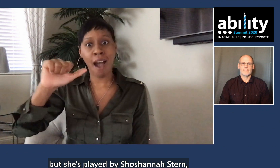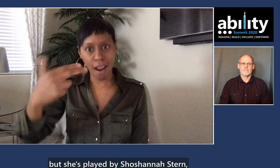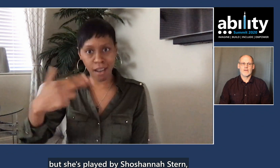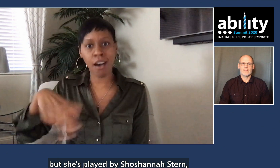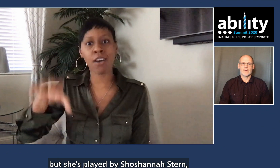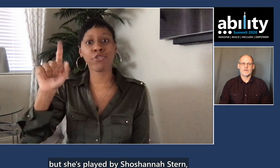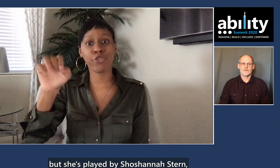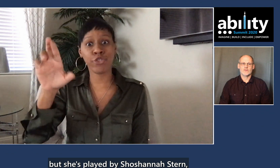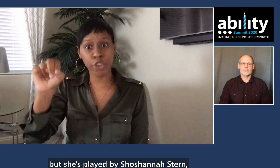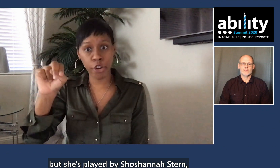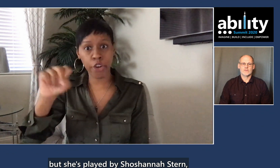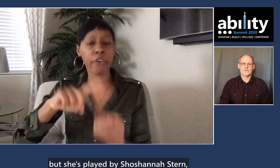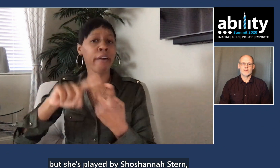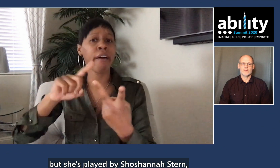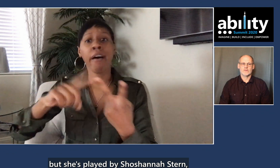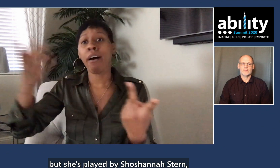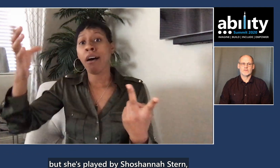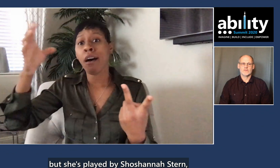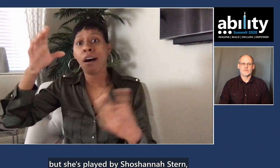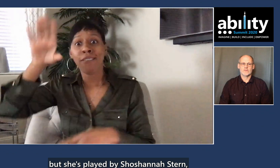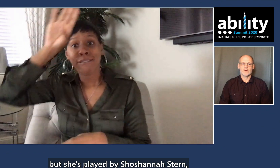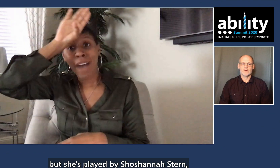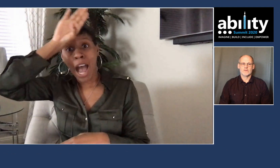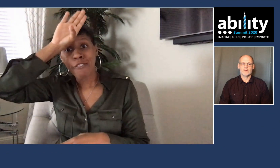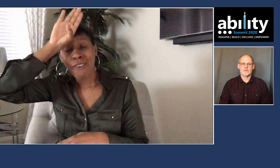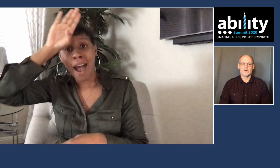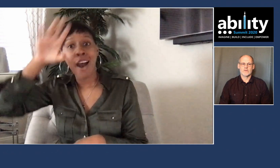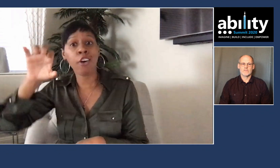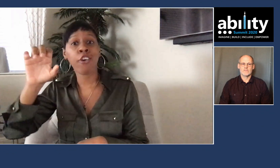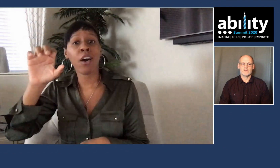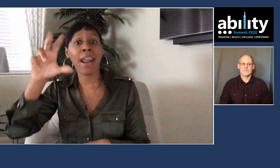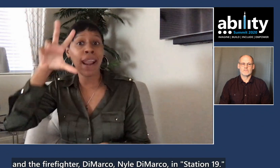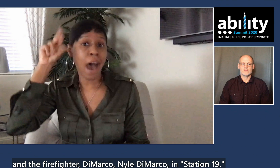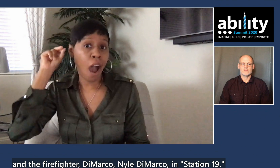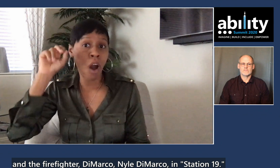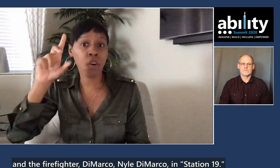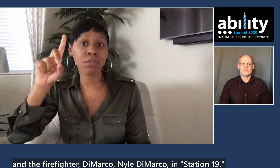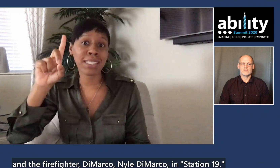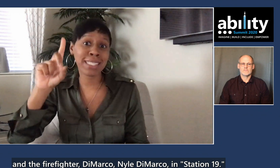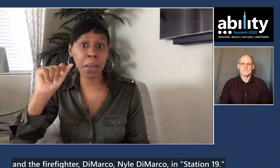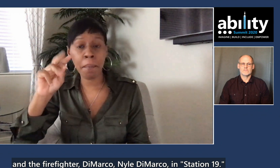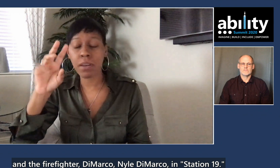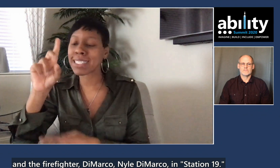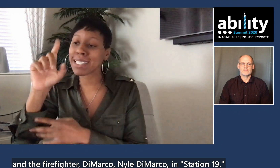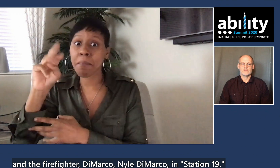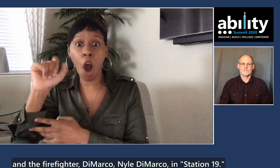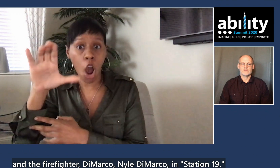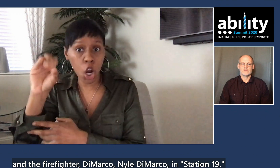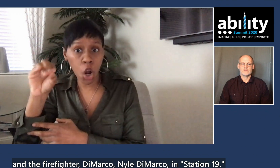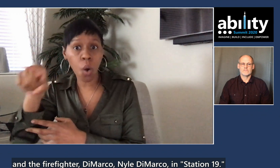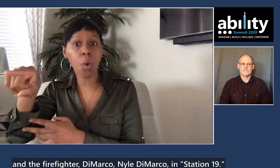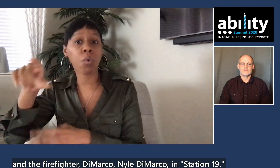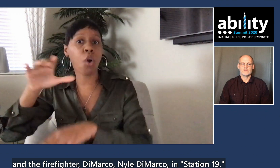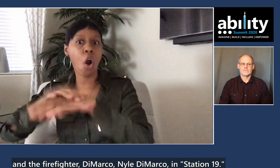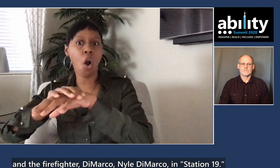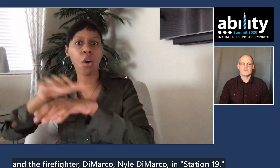But she's played by Shauna Stern. And the firefighter,